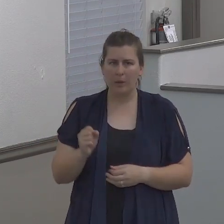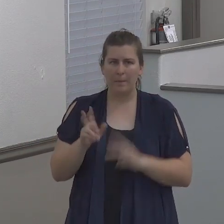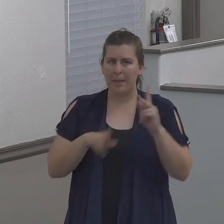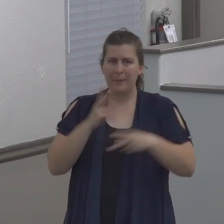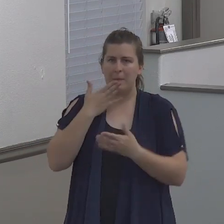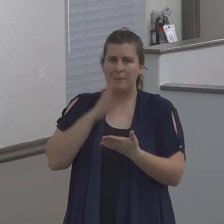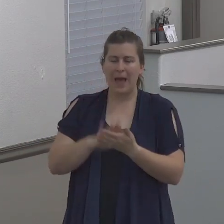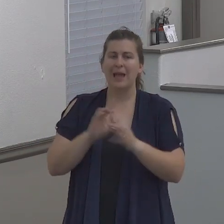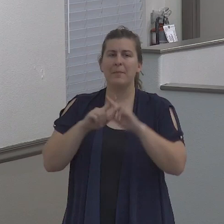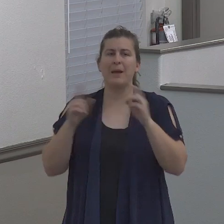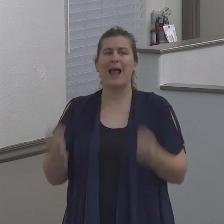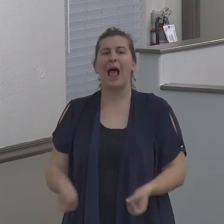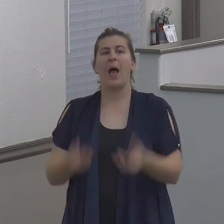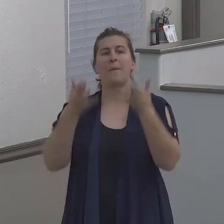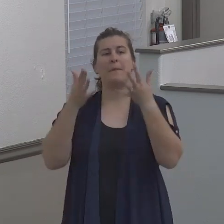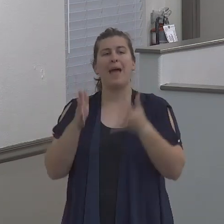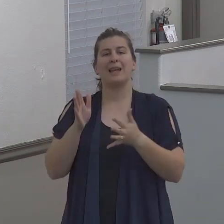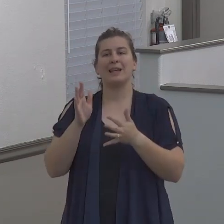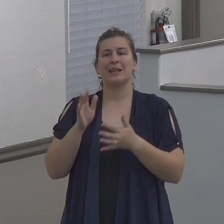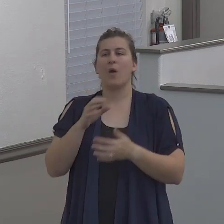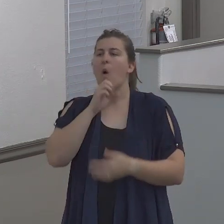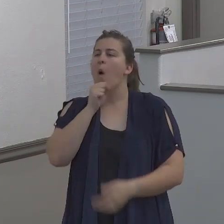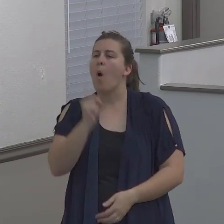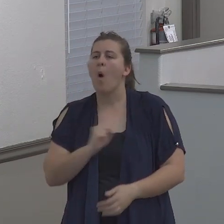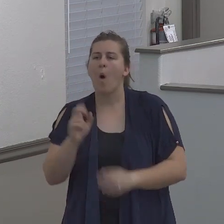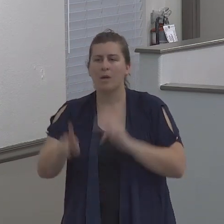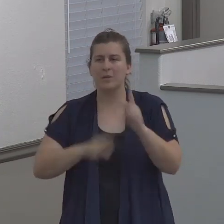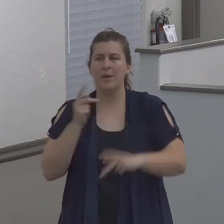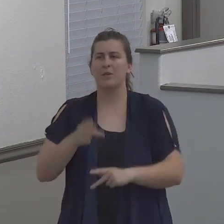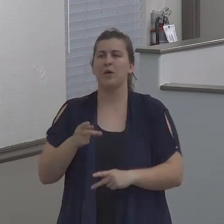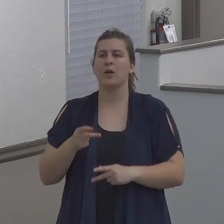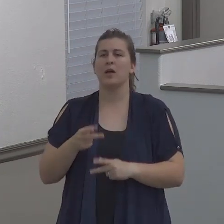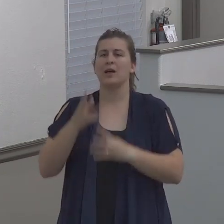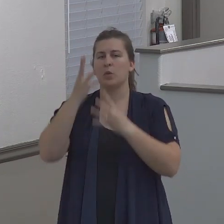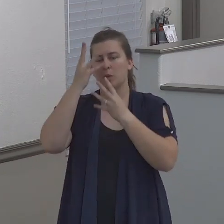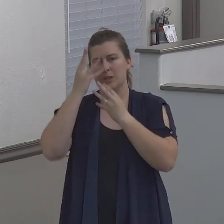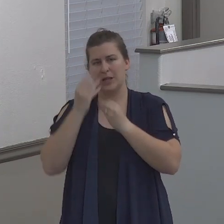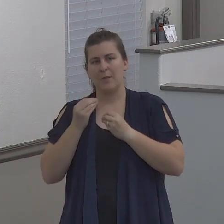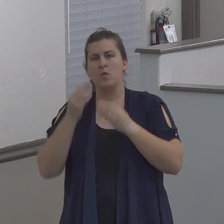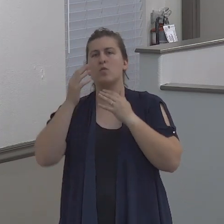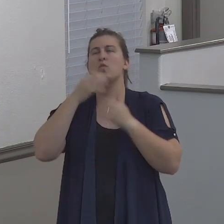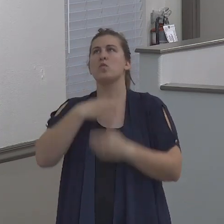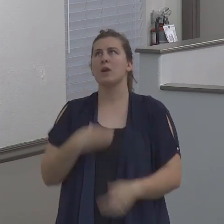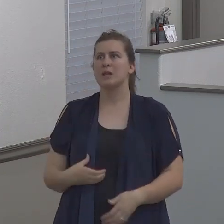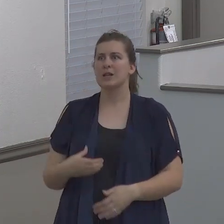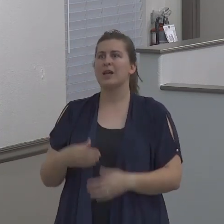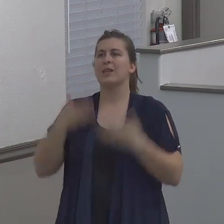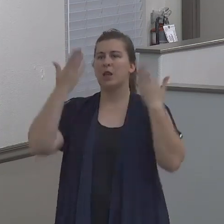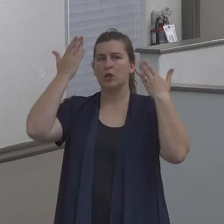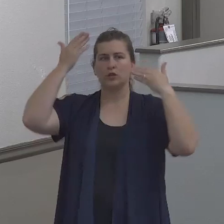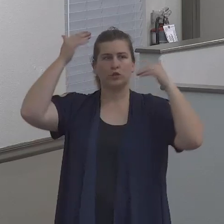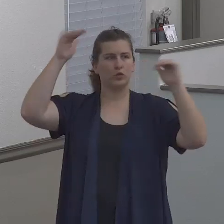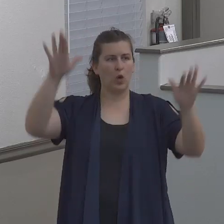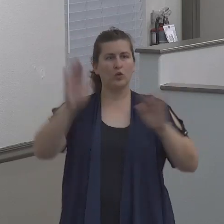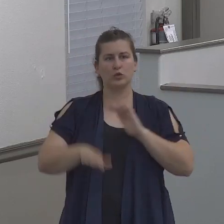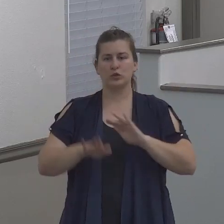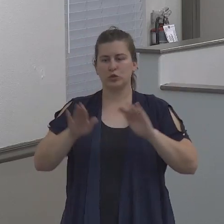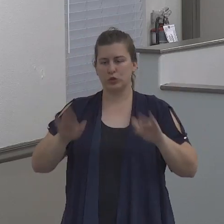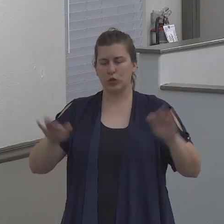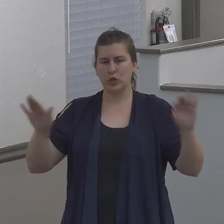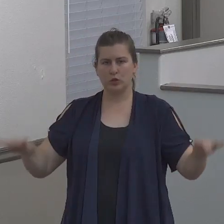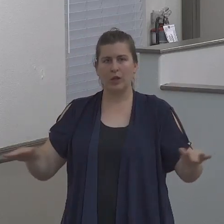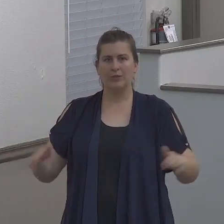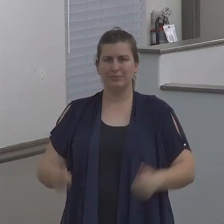not putting down old folks, I'm one. But how many of them pillow their head at night wishing that their adult kids lived